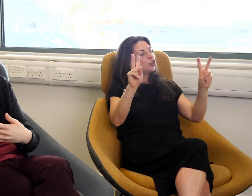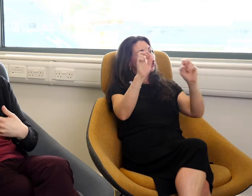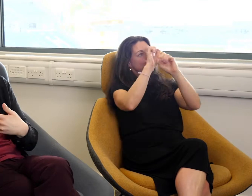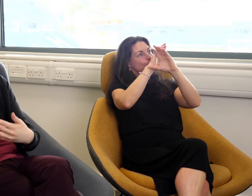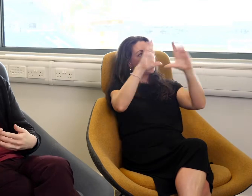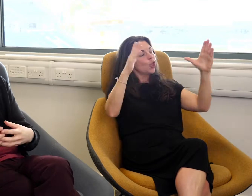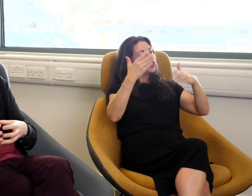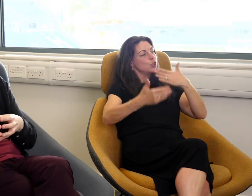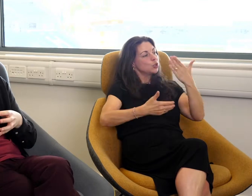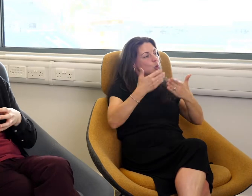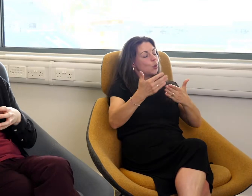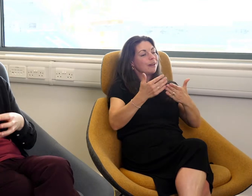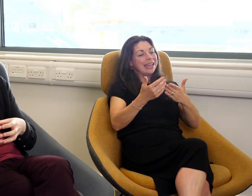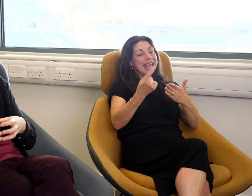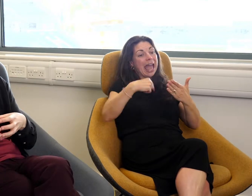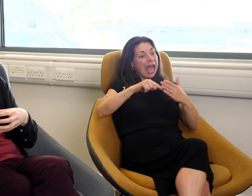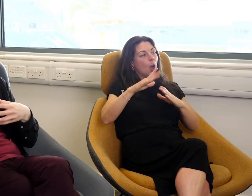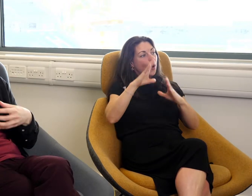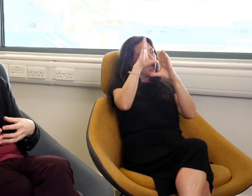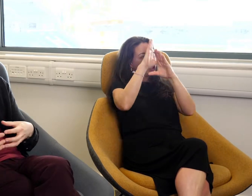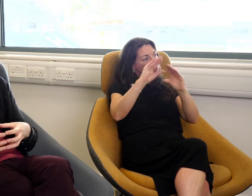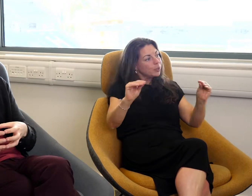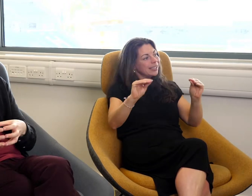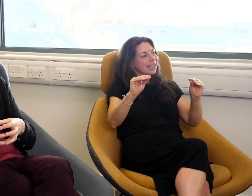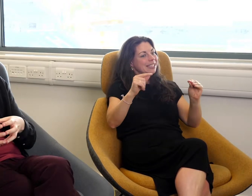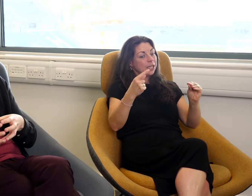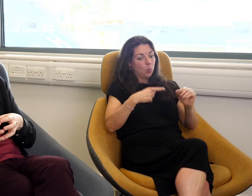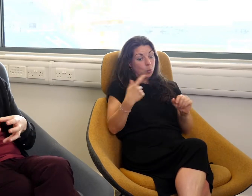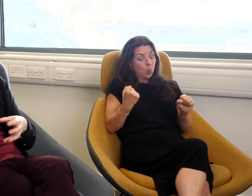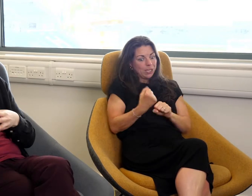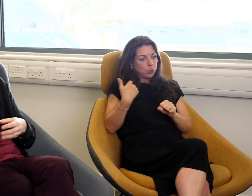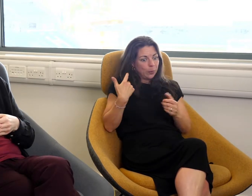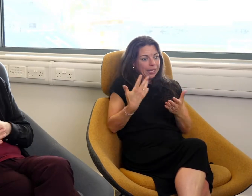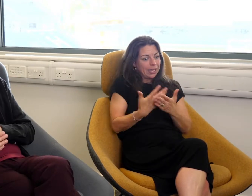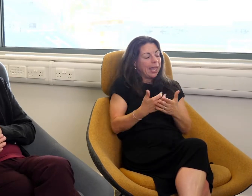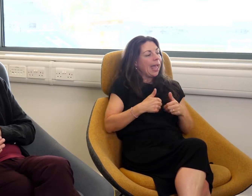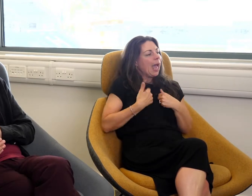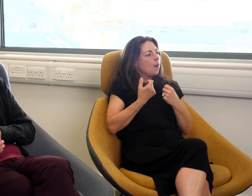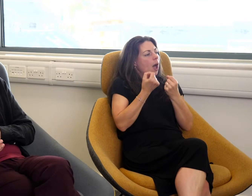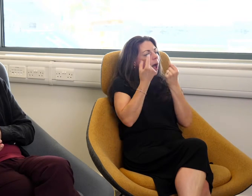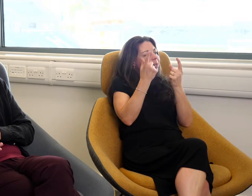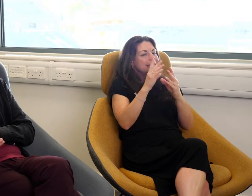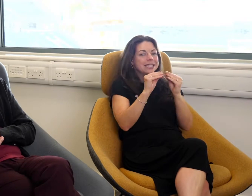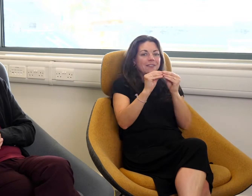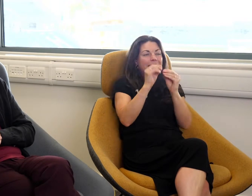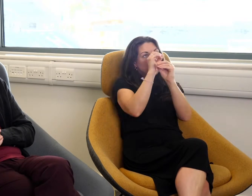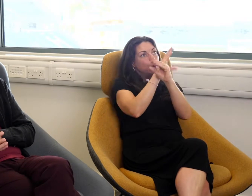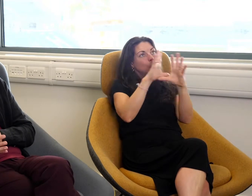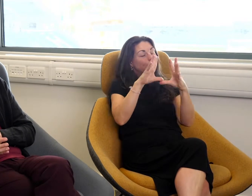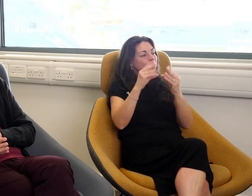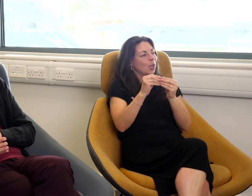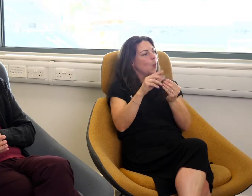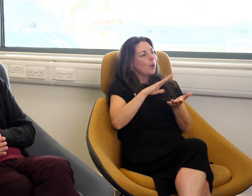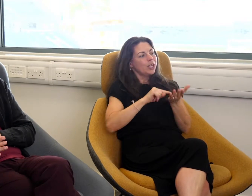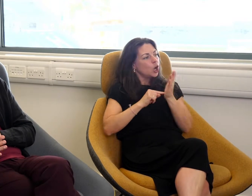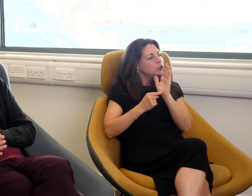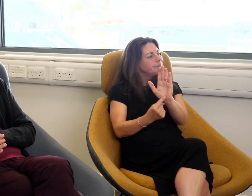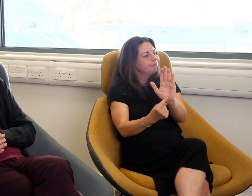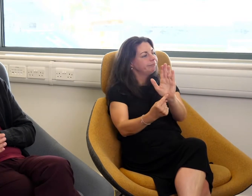what we're doing, our ideas, our values, is not really there under Keir's leadership. And that's why I made the decision that